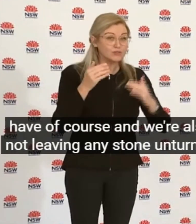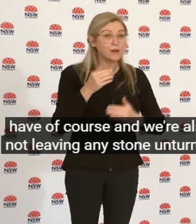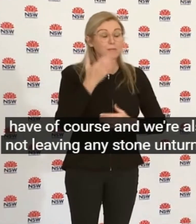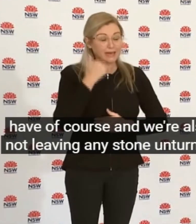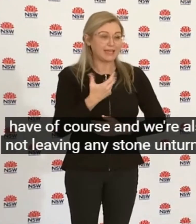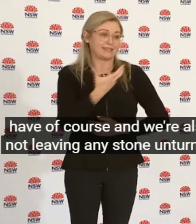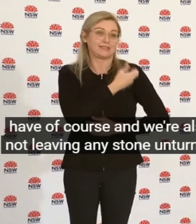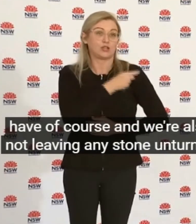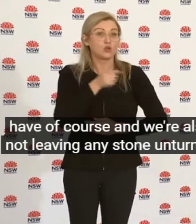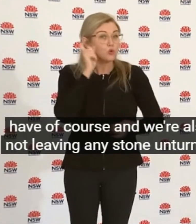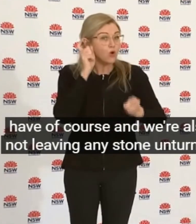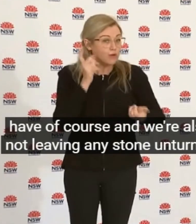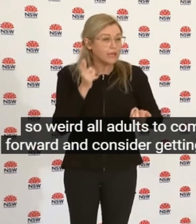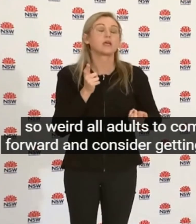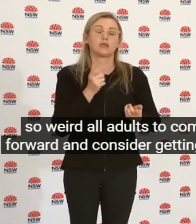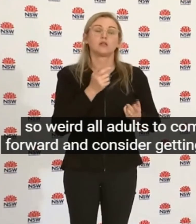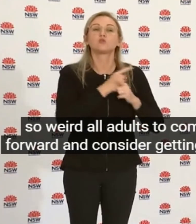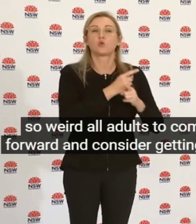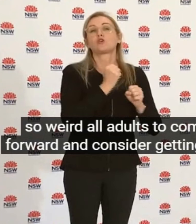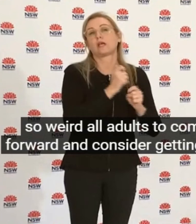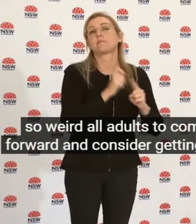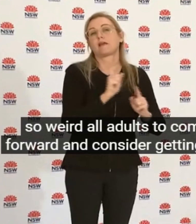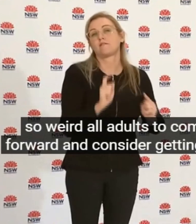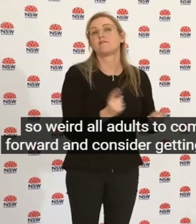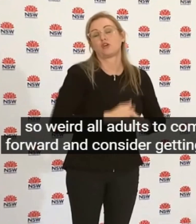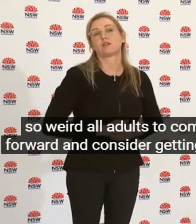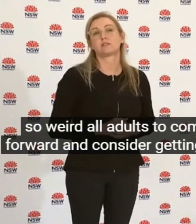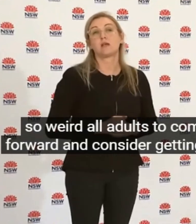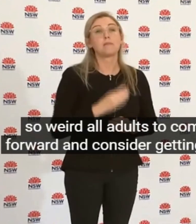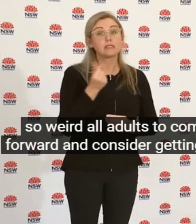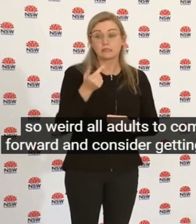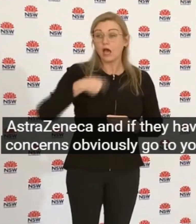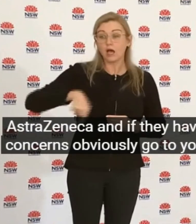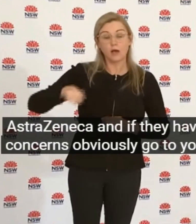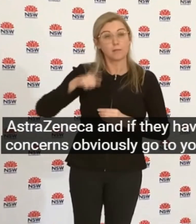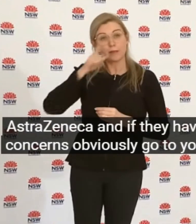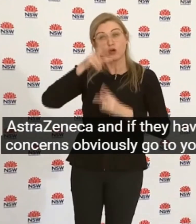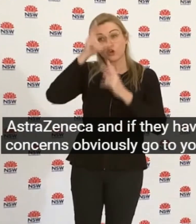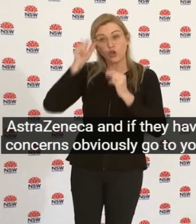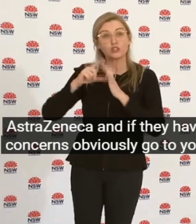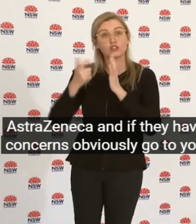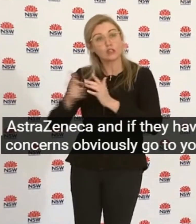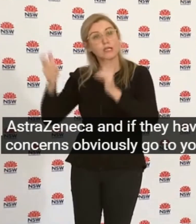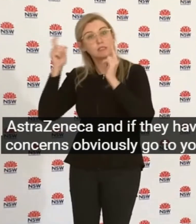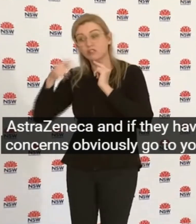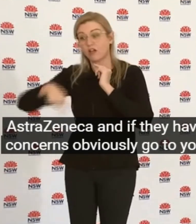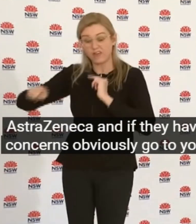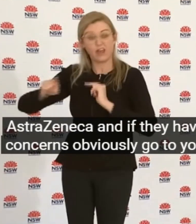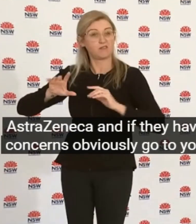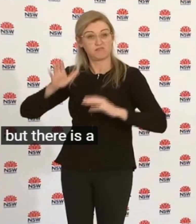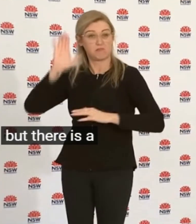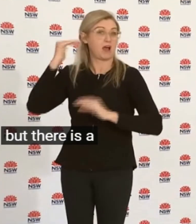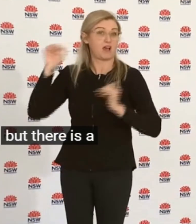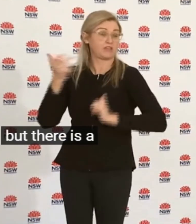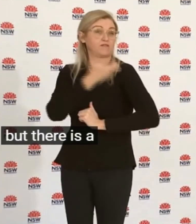go to your GP. But there is a cohort of various workers who've already received vaccines, even prior to the outbreak. But we're urging